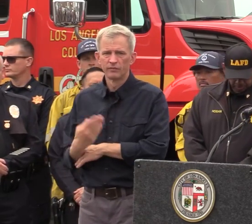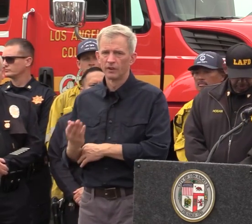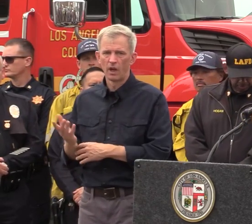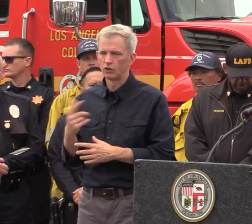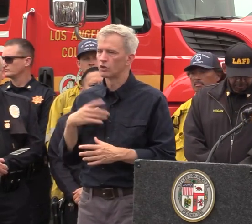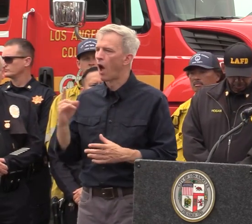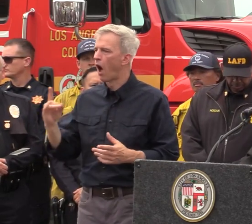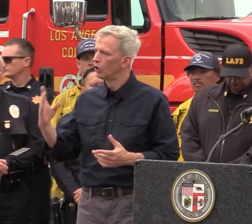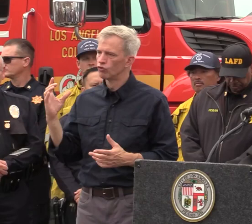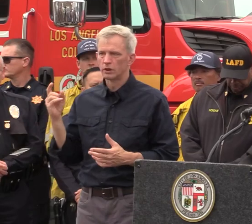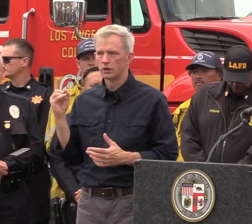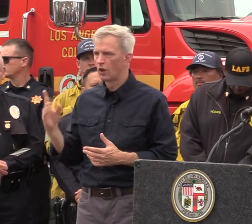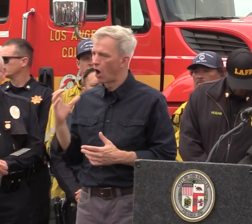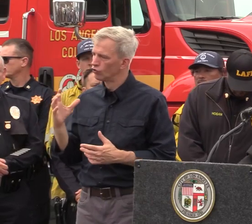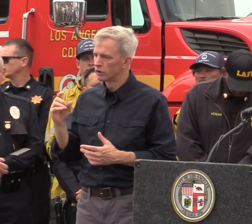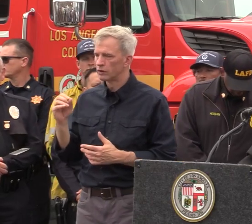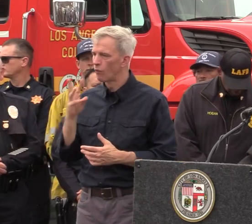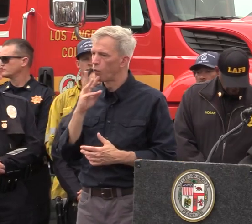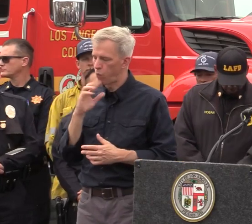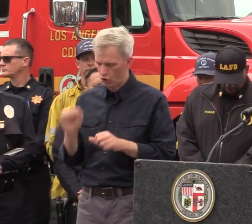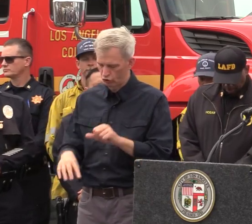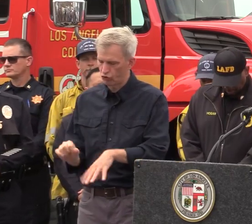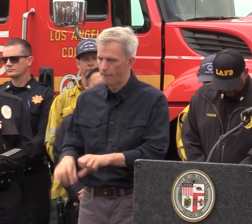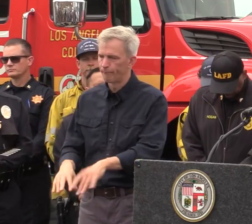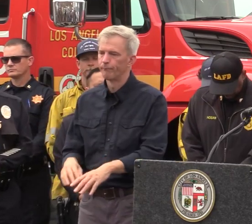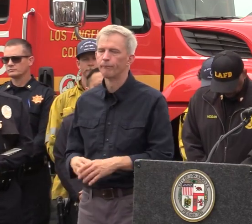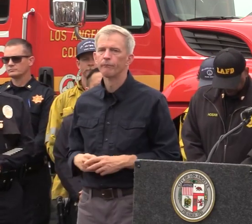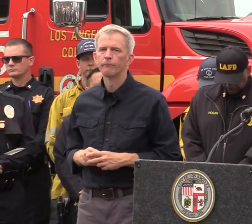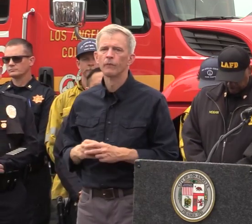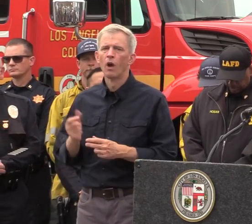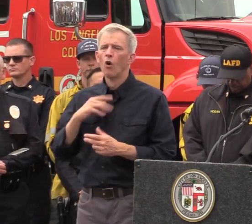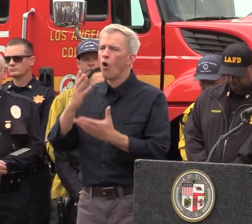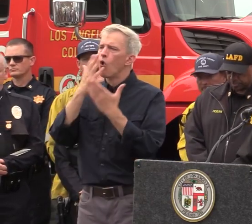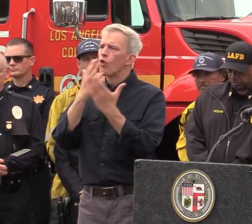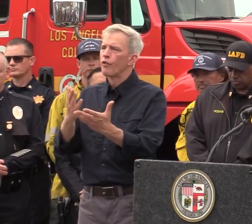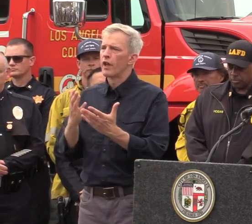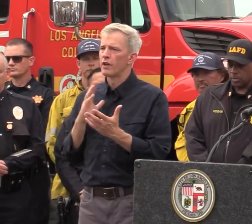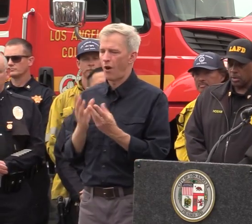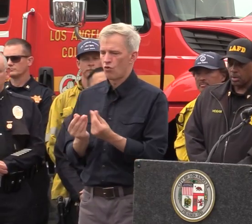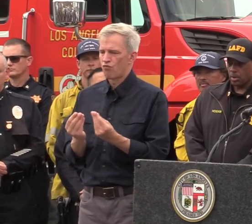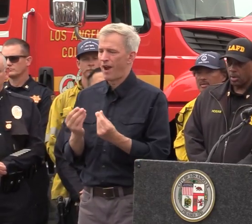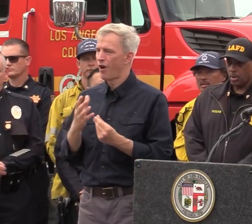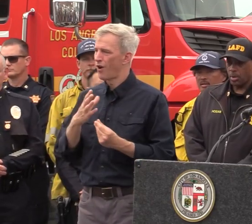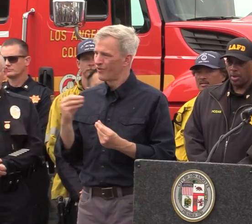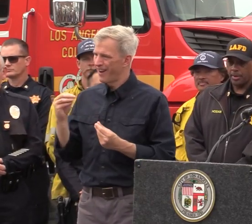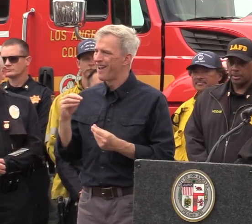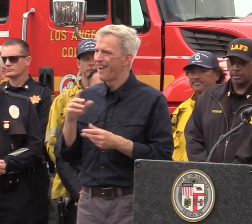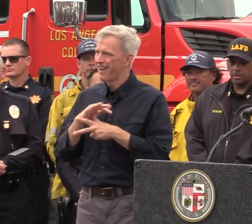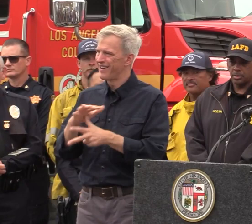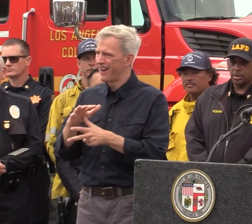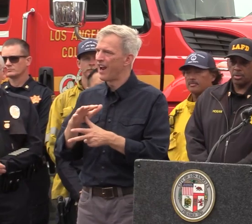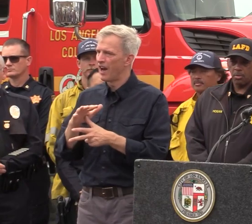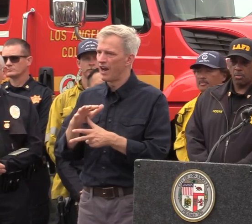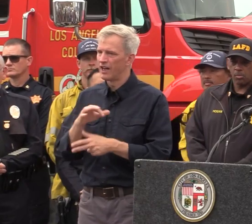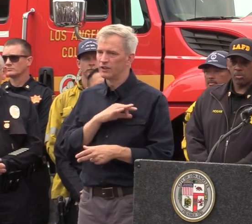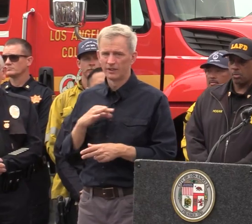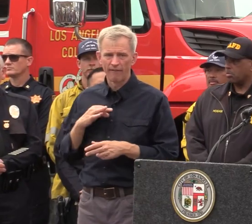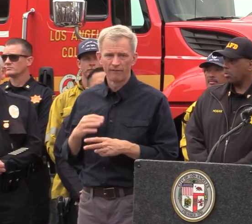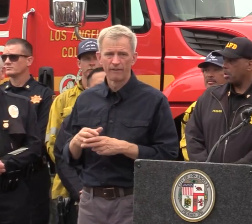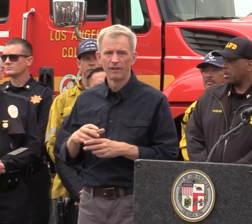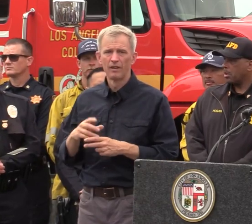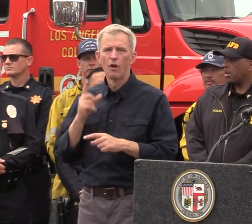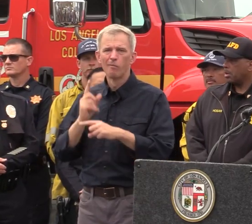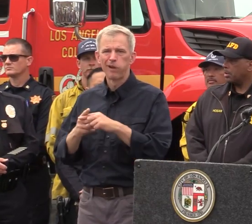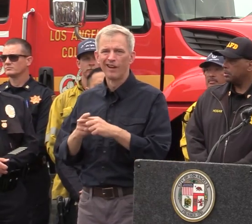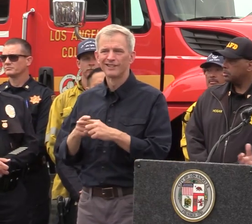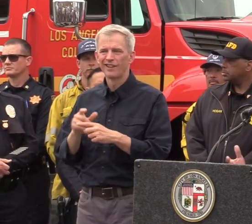of water drops. I would like to thank our ground and our air crews for their tremendous work that they have done to date, as well as their families